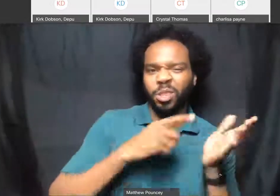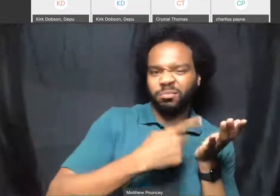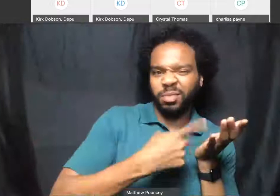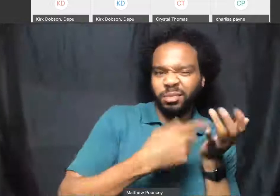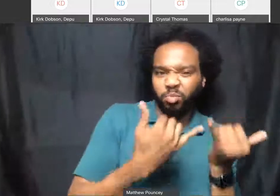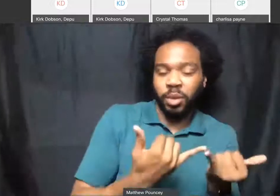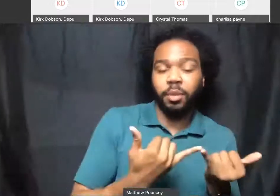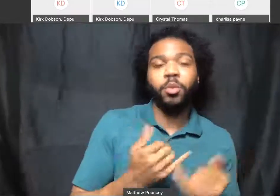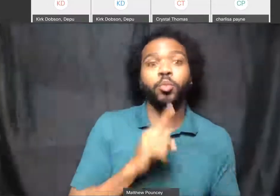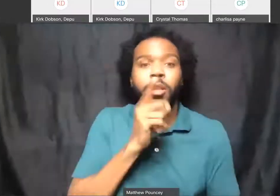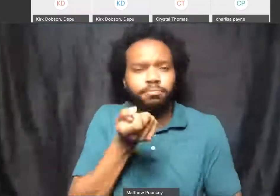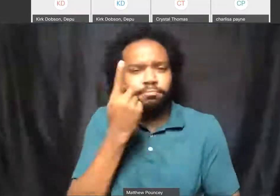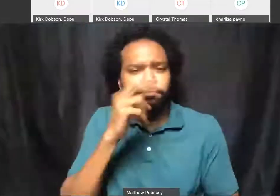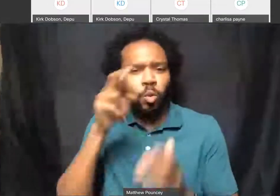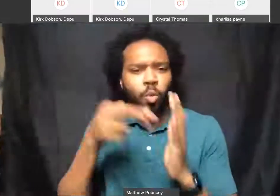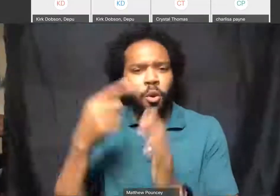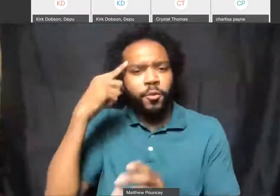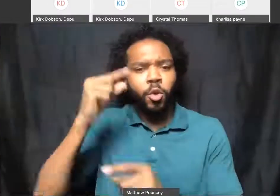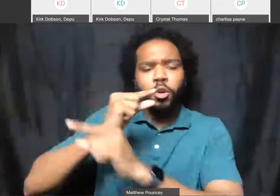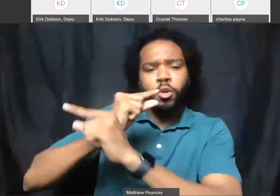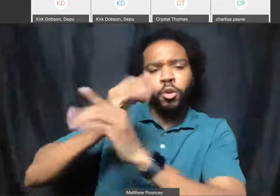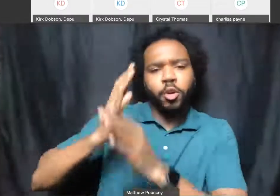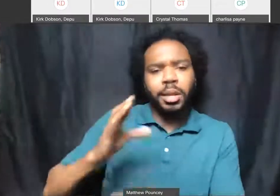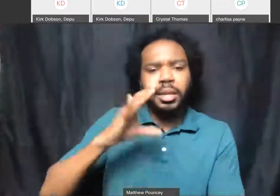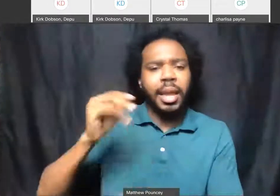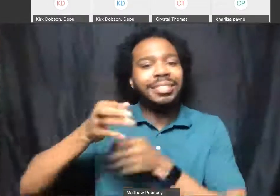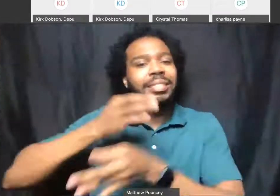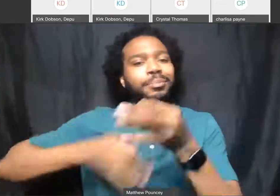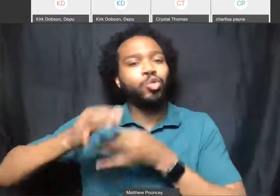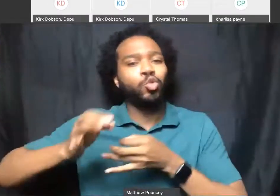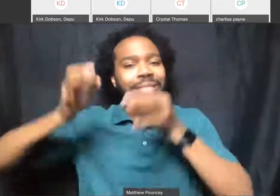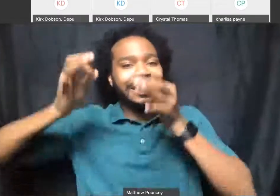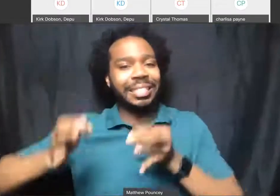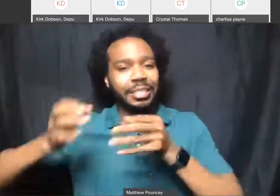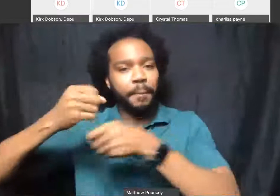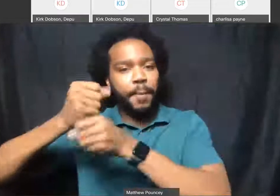of guardians, substitute decision makers, and people support teams.